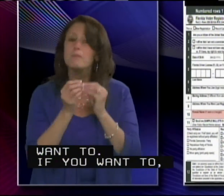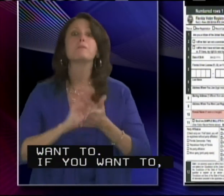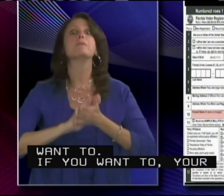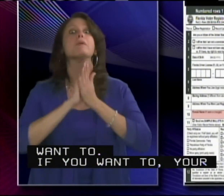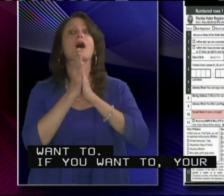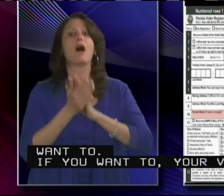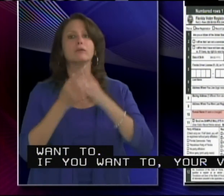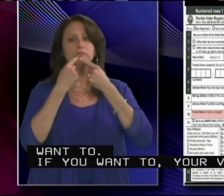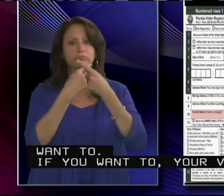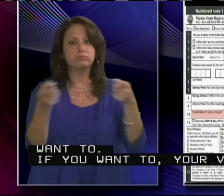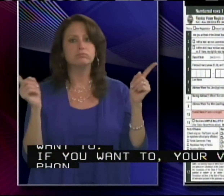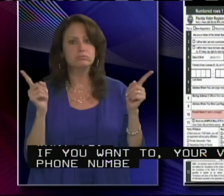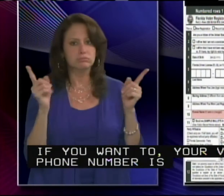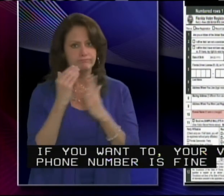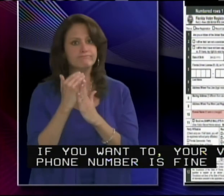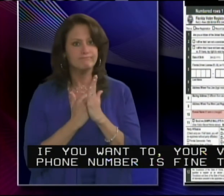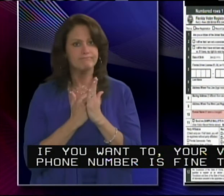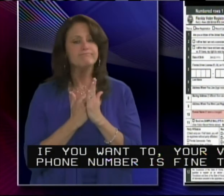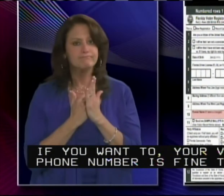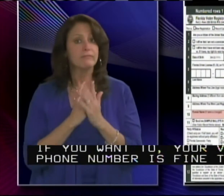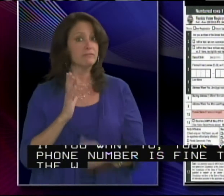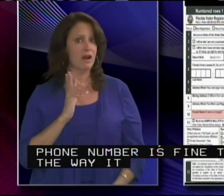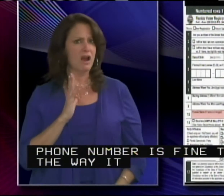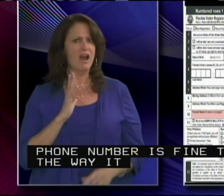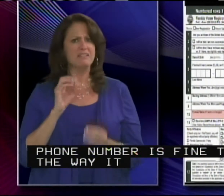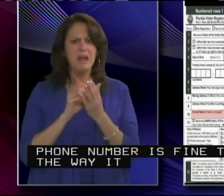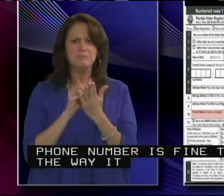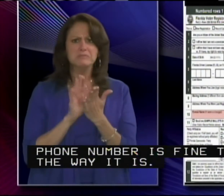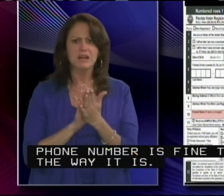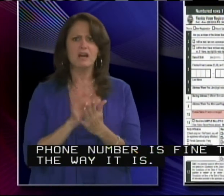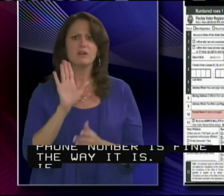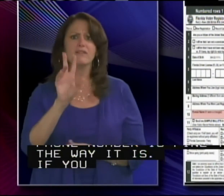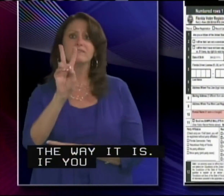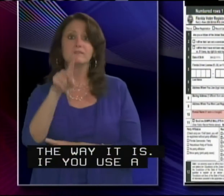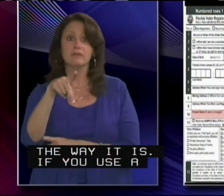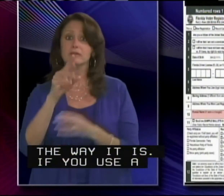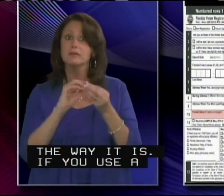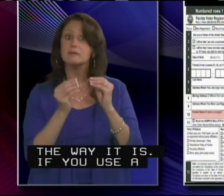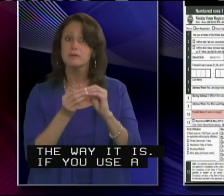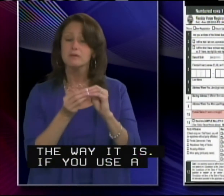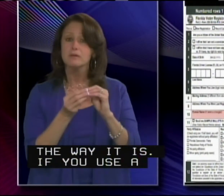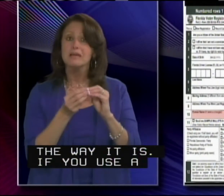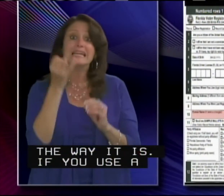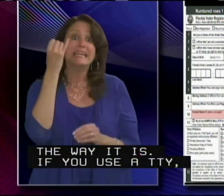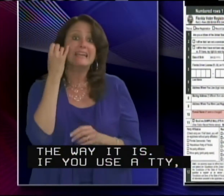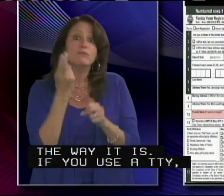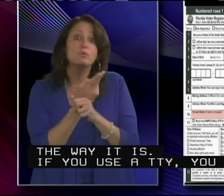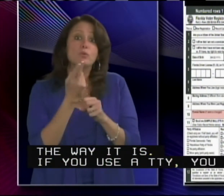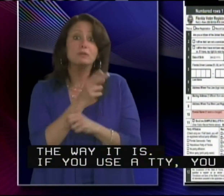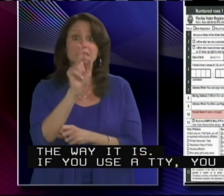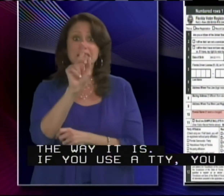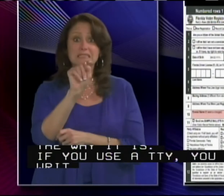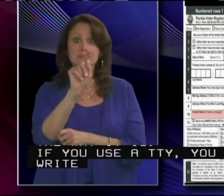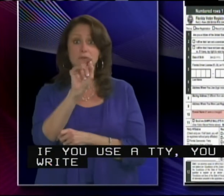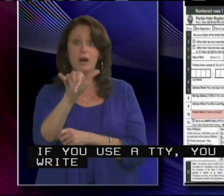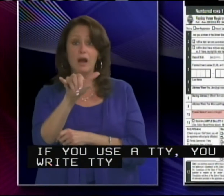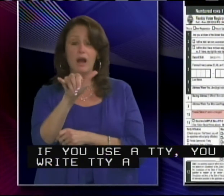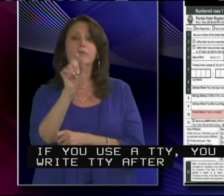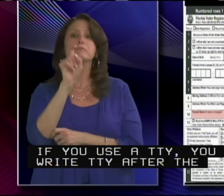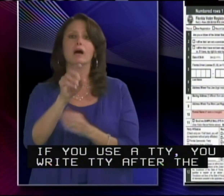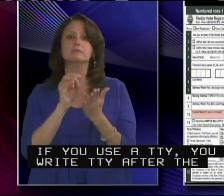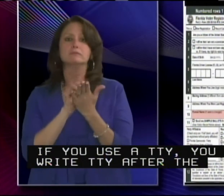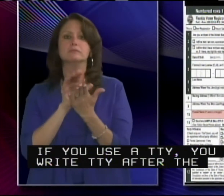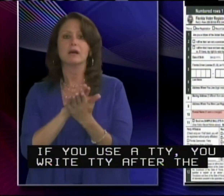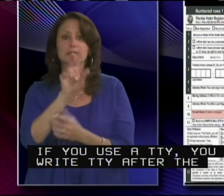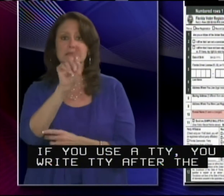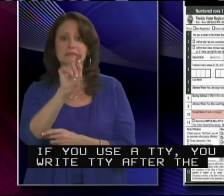is. If you use a TTY, you should write TTY after the number.